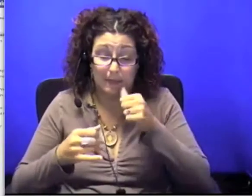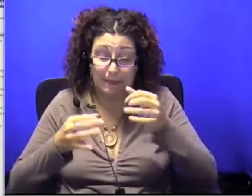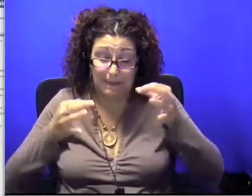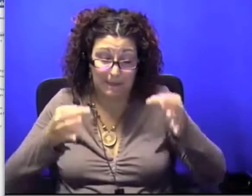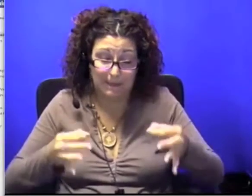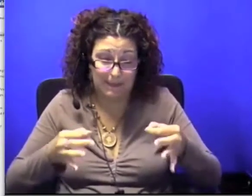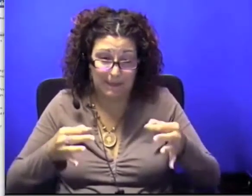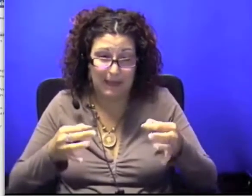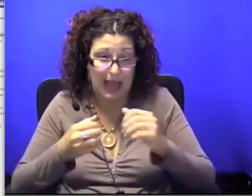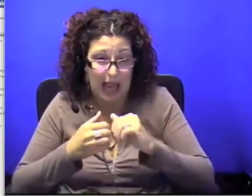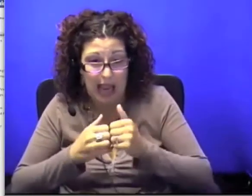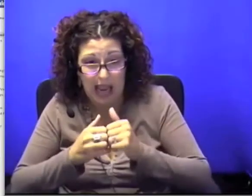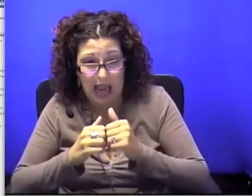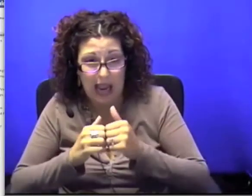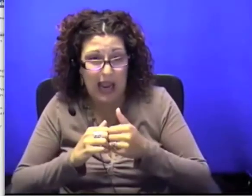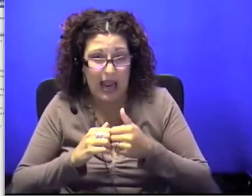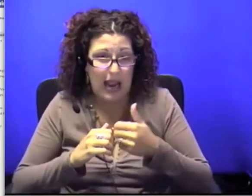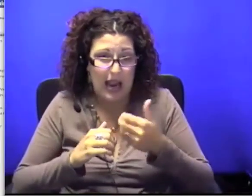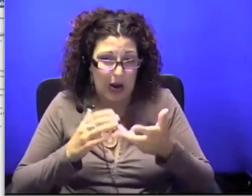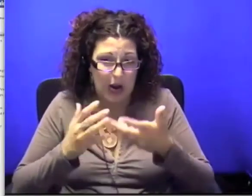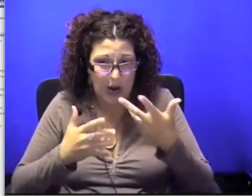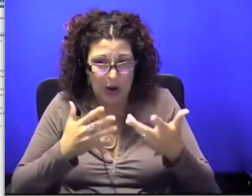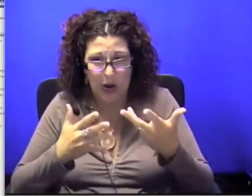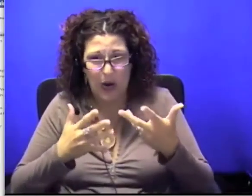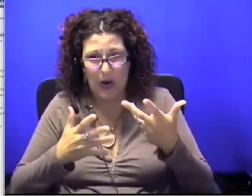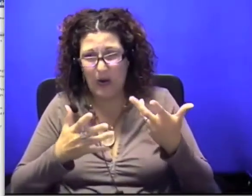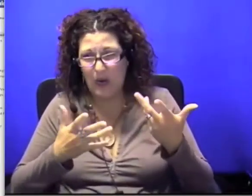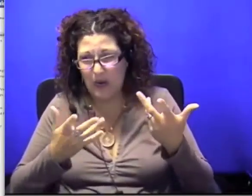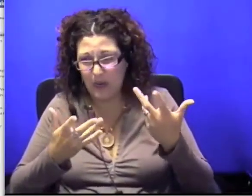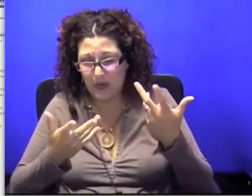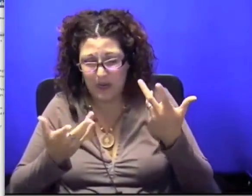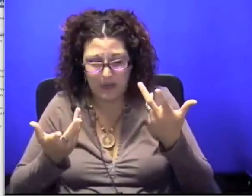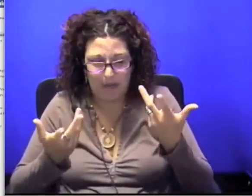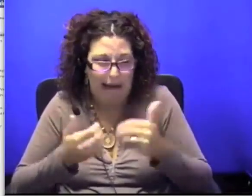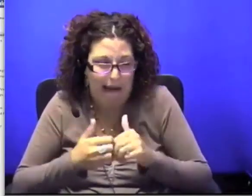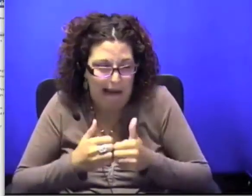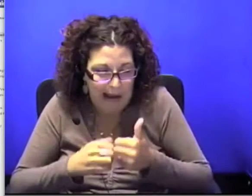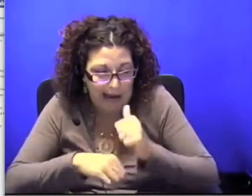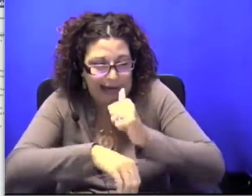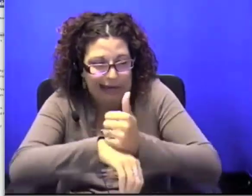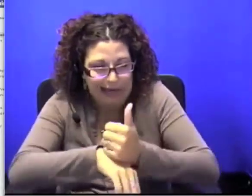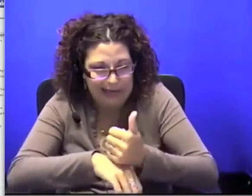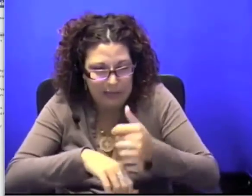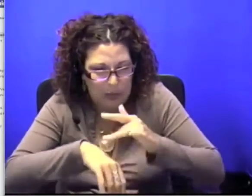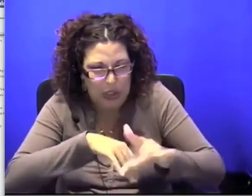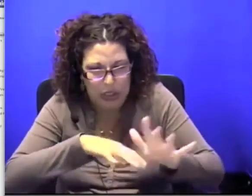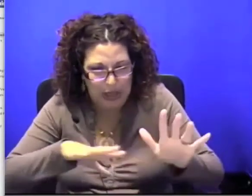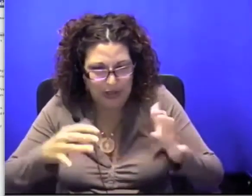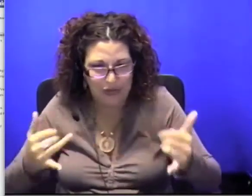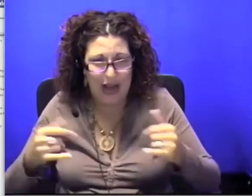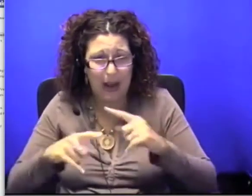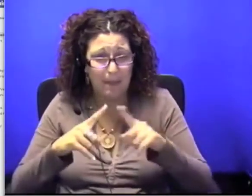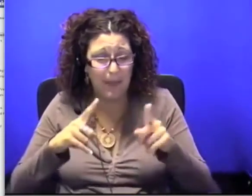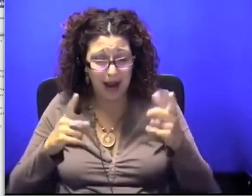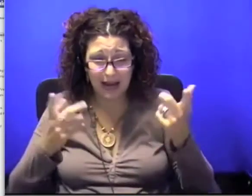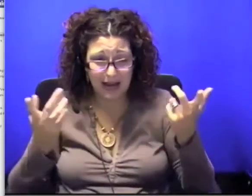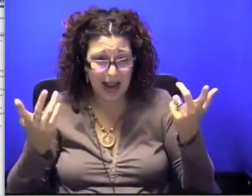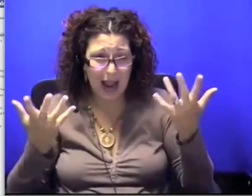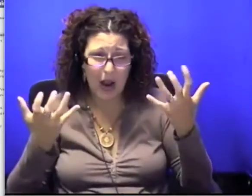We haven't decided how the pins and the ribbons are going to be like at this point. It's still that early. But I can see